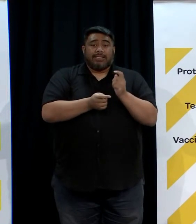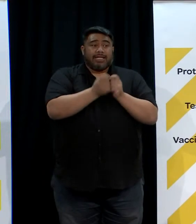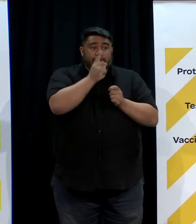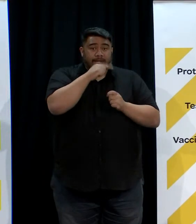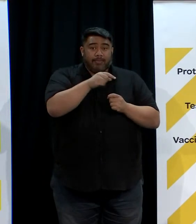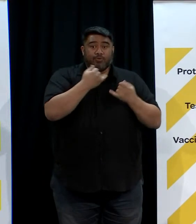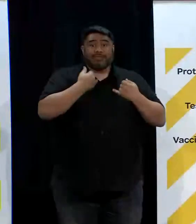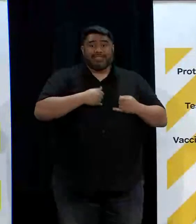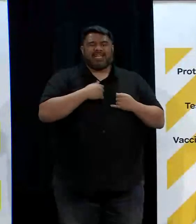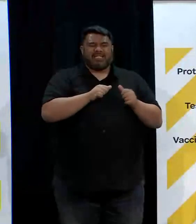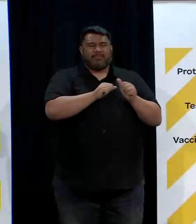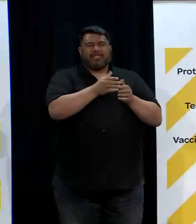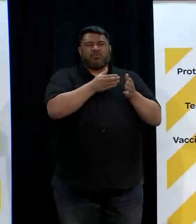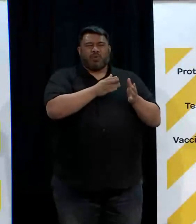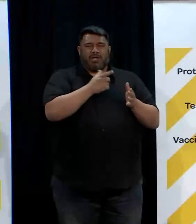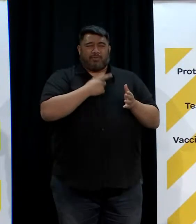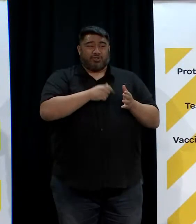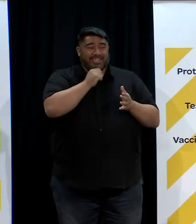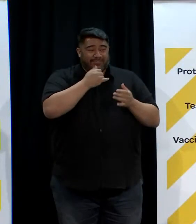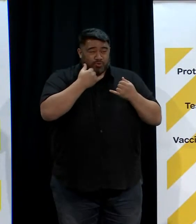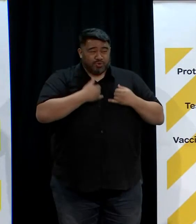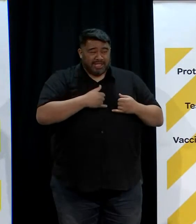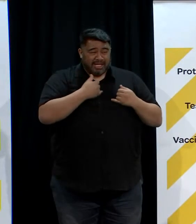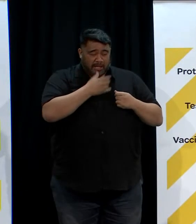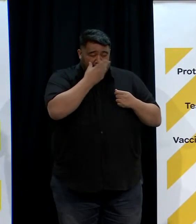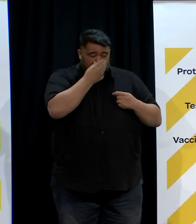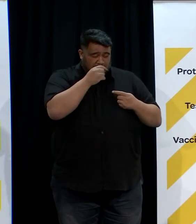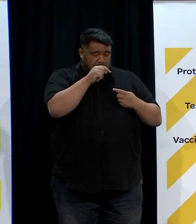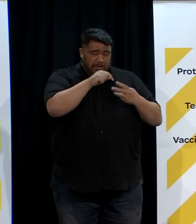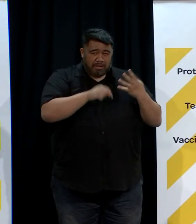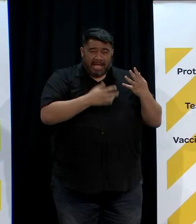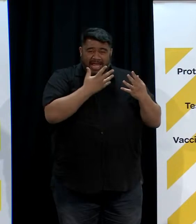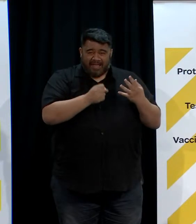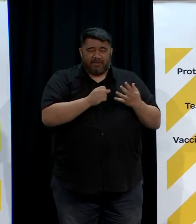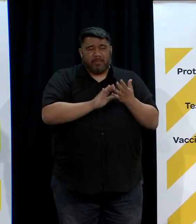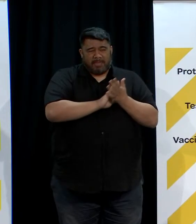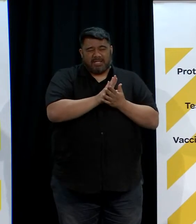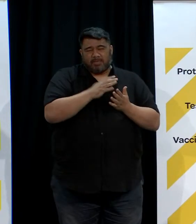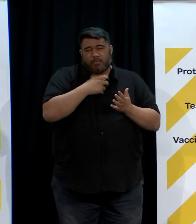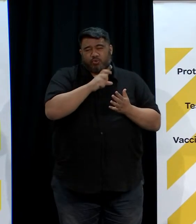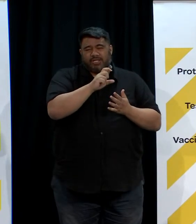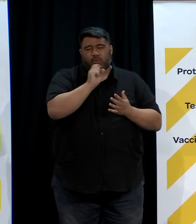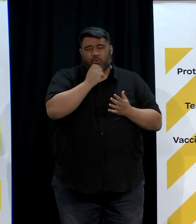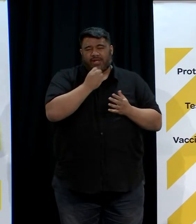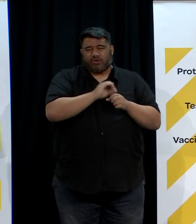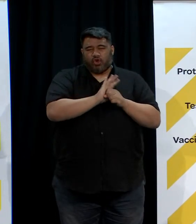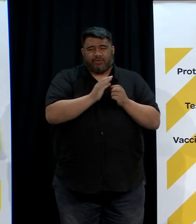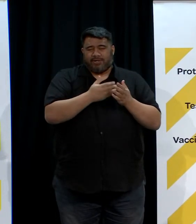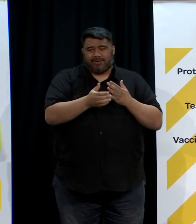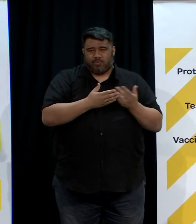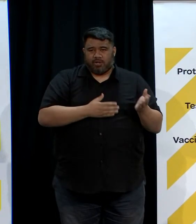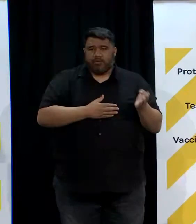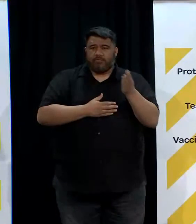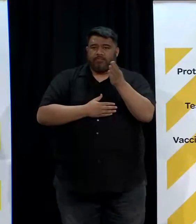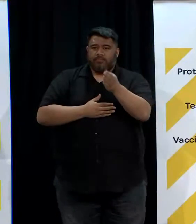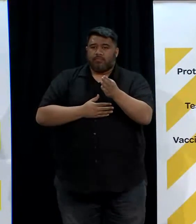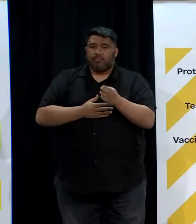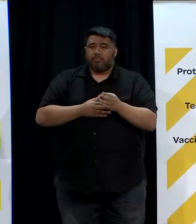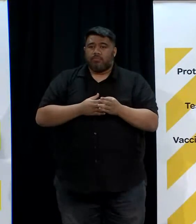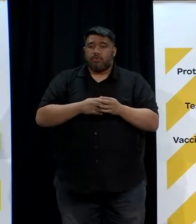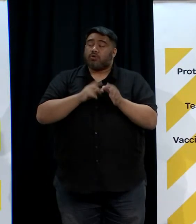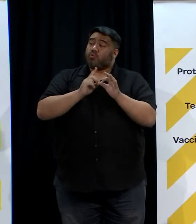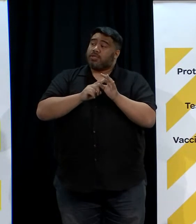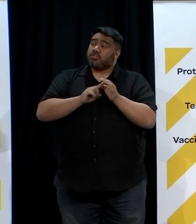people is still the mainstay of the testing in Auckland this weekend. Just carry on, Ben. Can you confirm that the vaccines have arrived